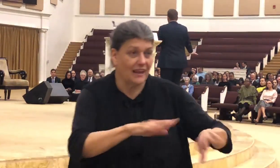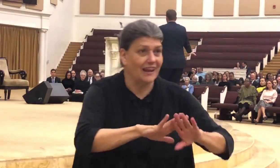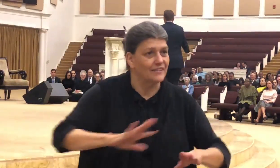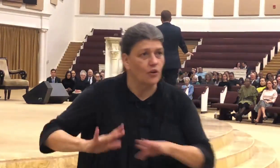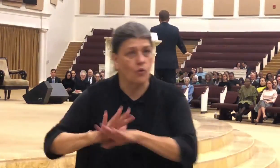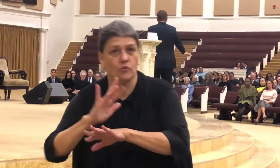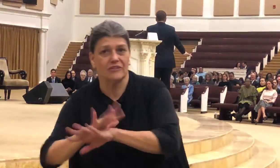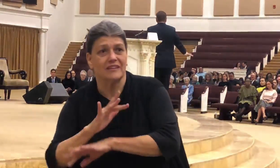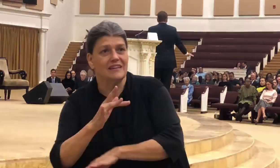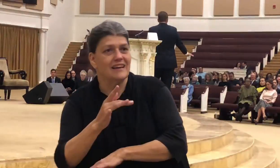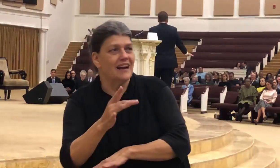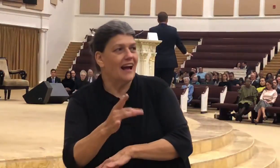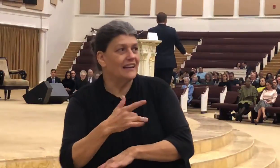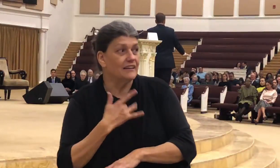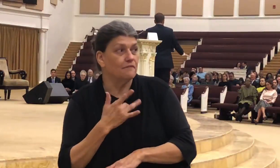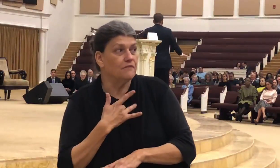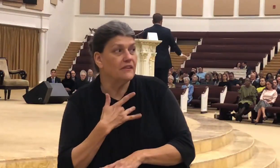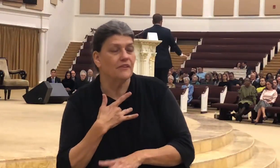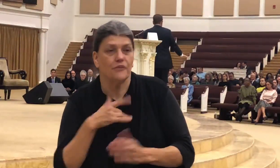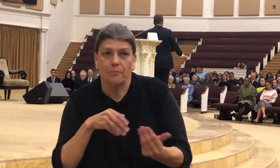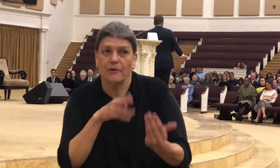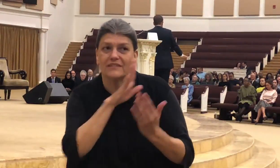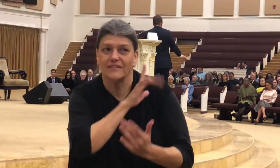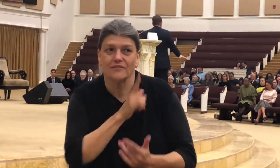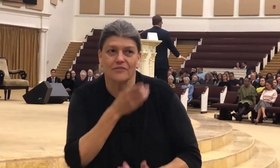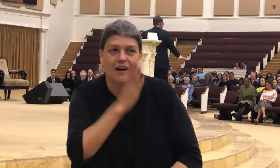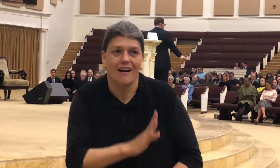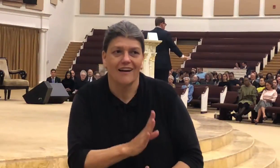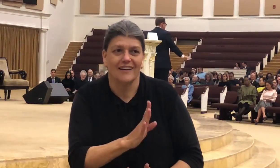Something's starting to move. Sister so-and-so just said